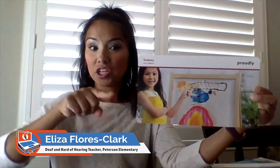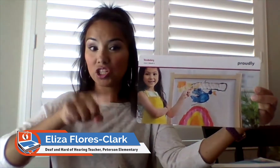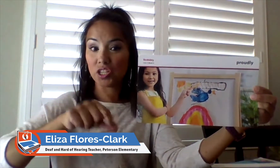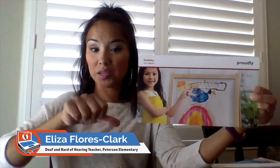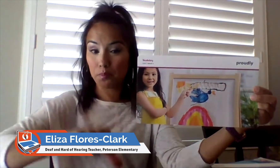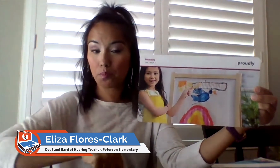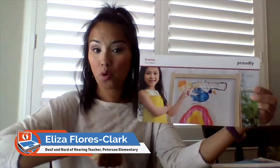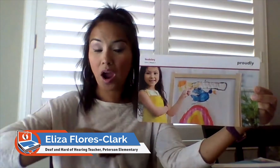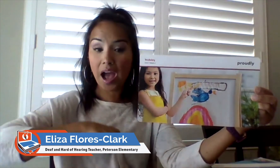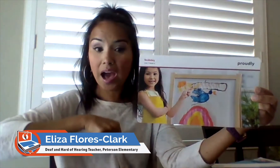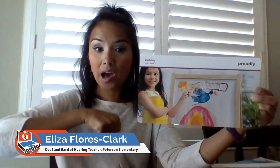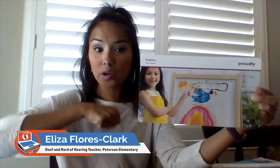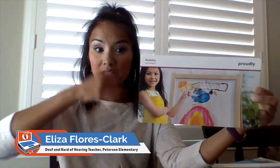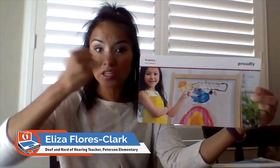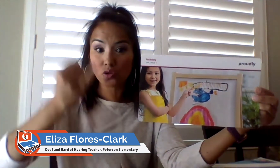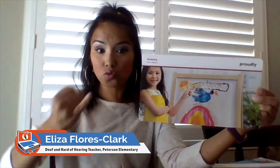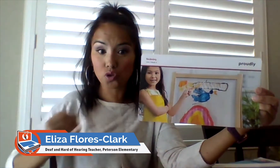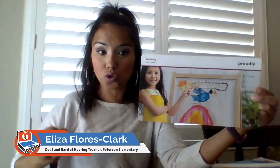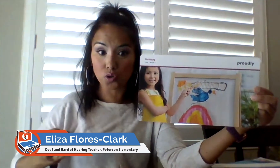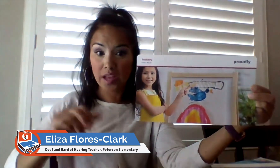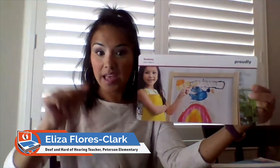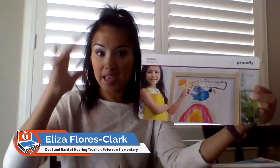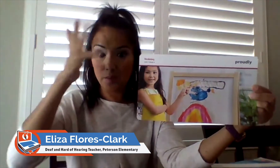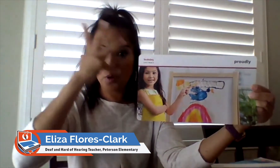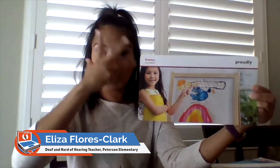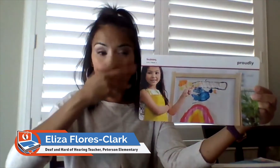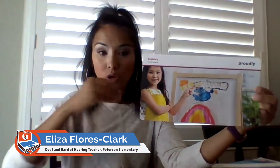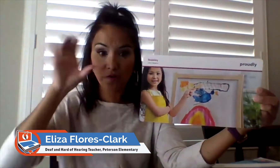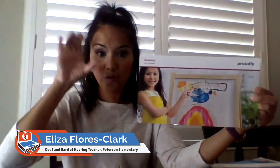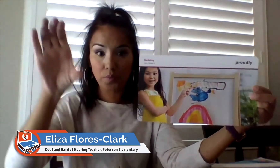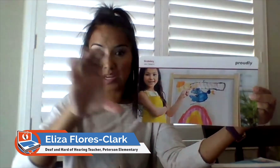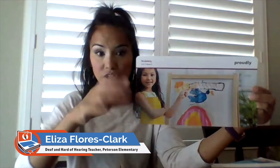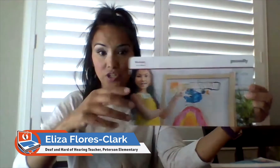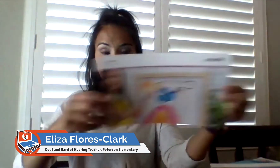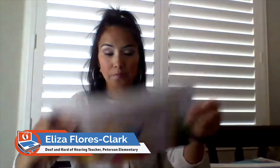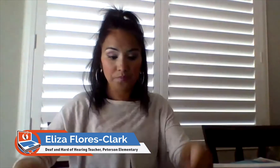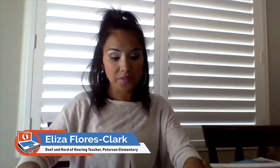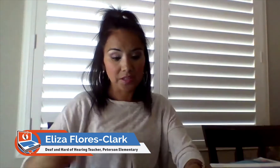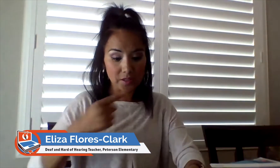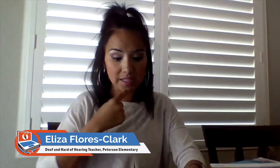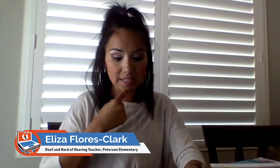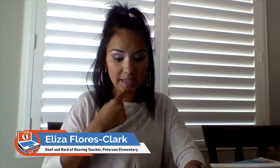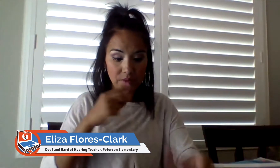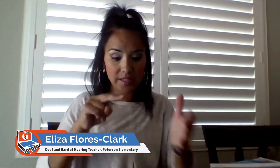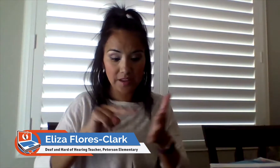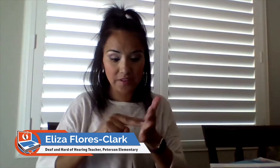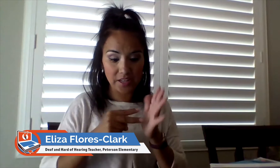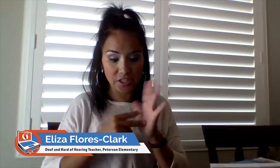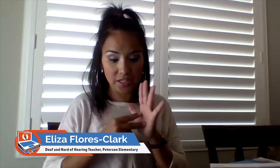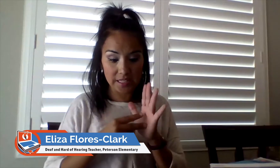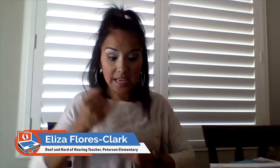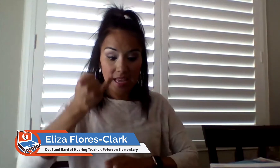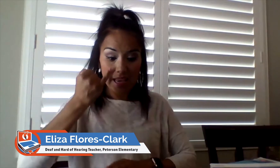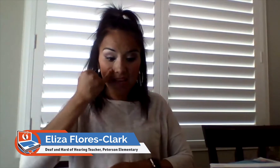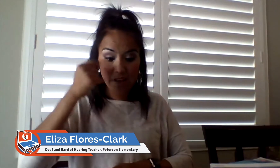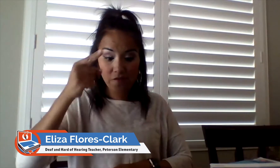she proudly drew a beautiful picture. So let's say what the definition is. If